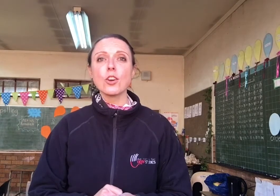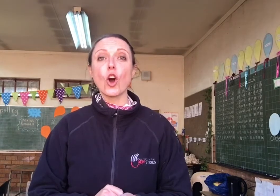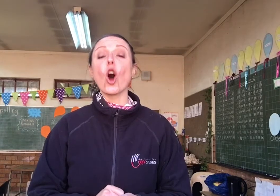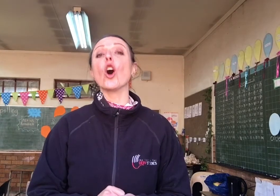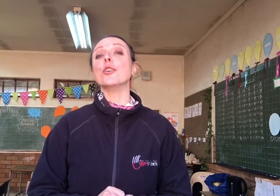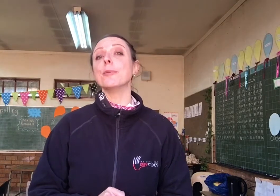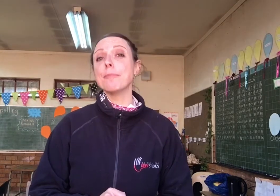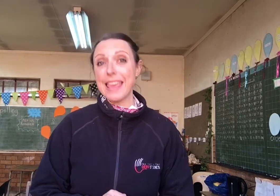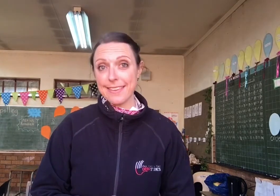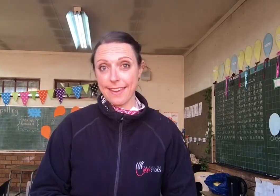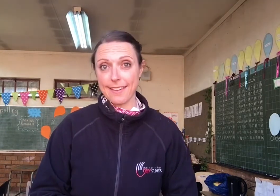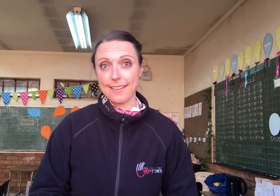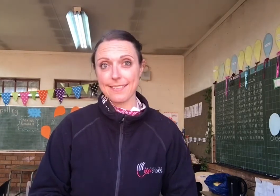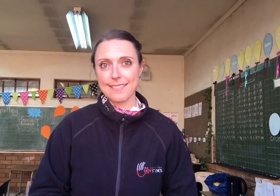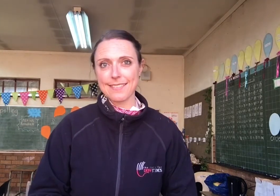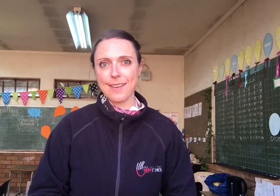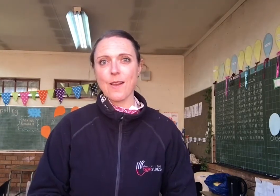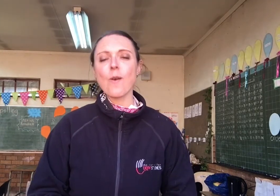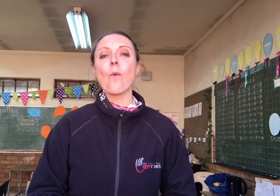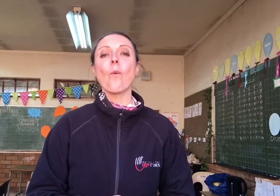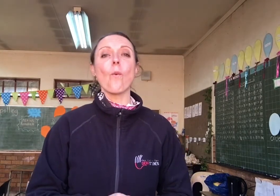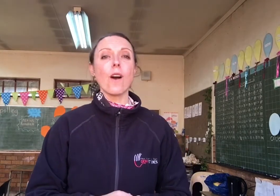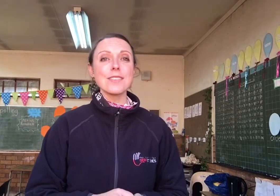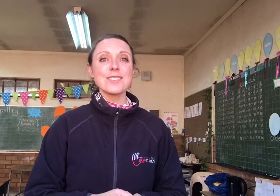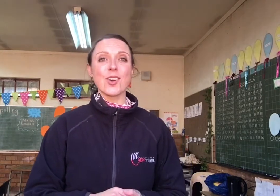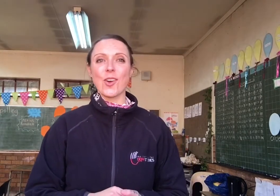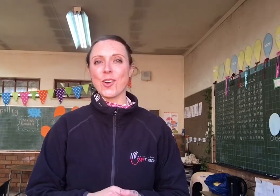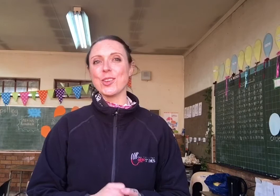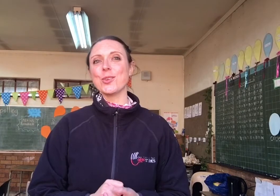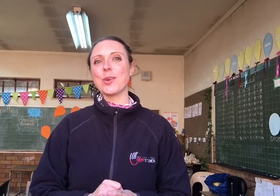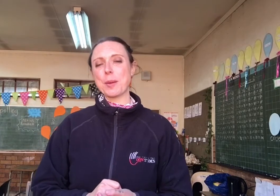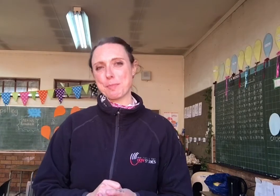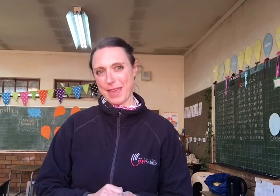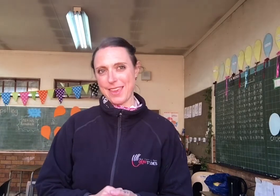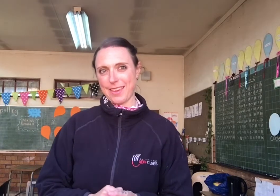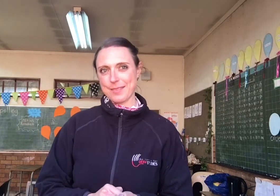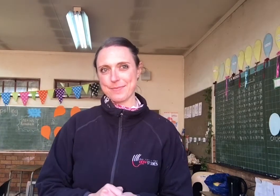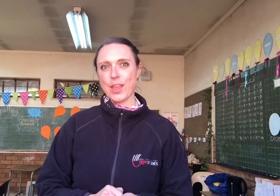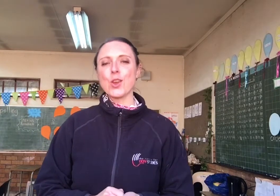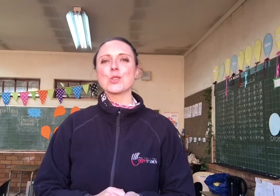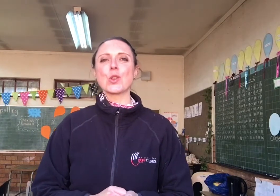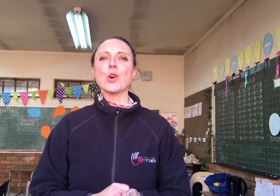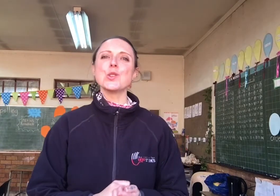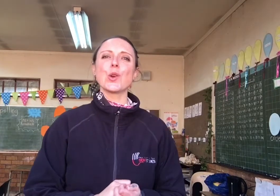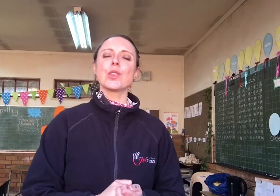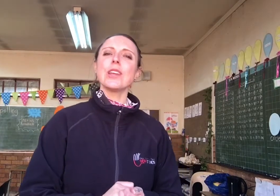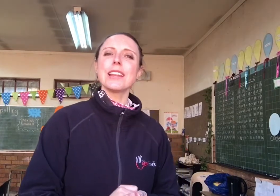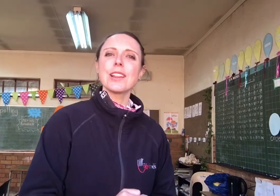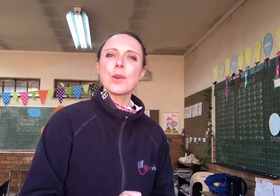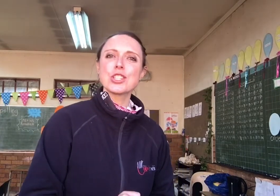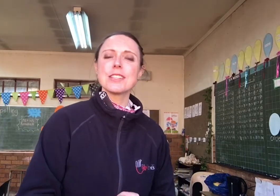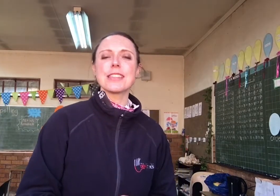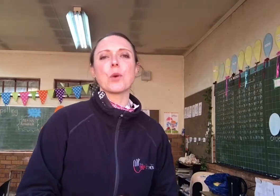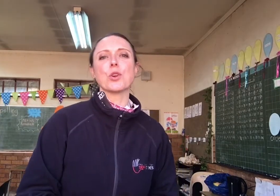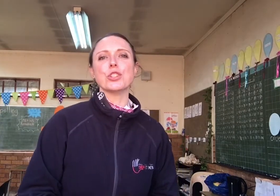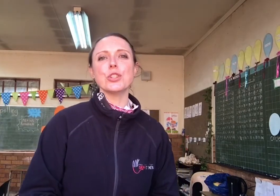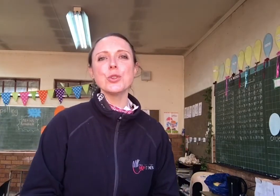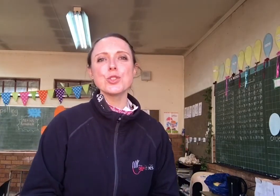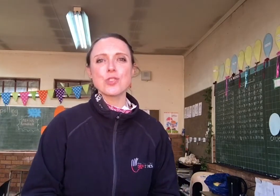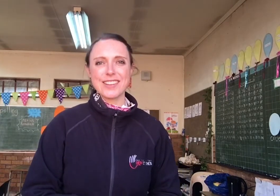are you making? What are you making? So those are your 3 little questions that I want you to try and